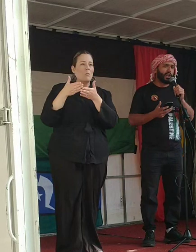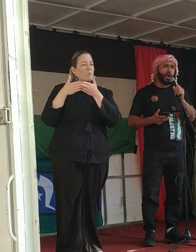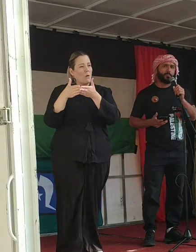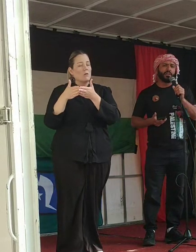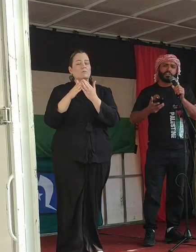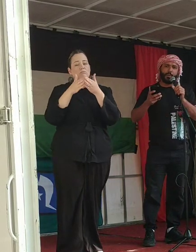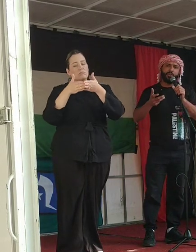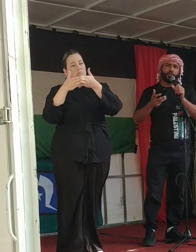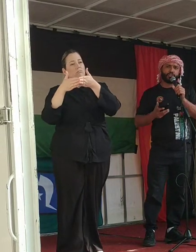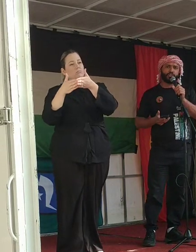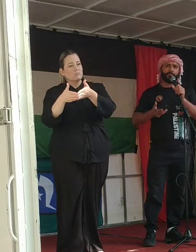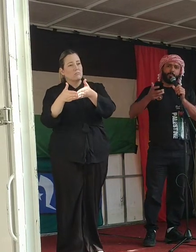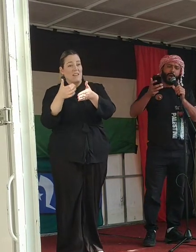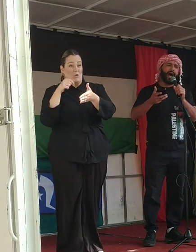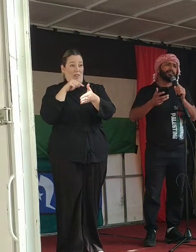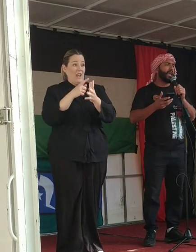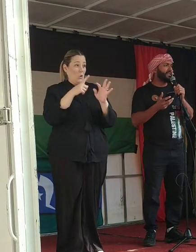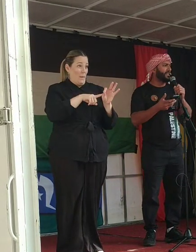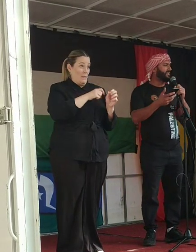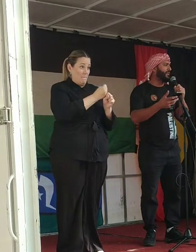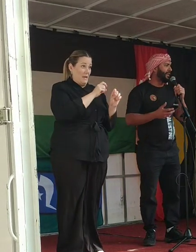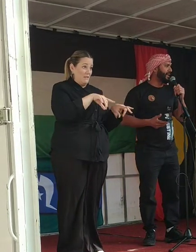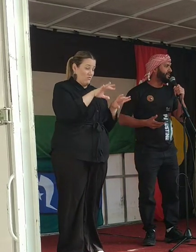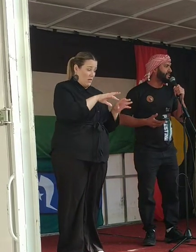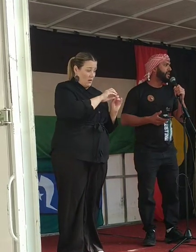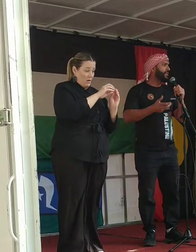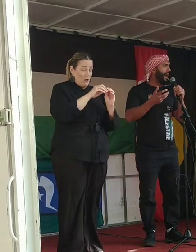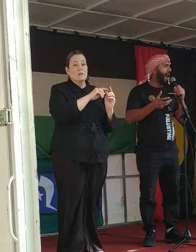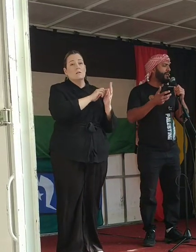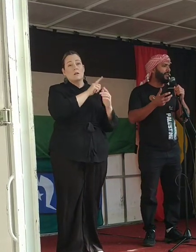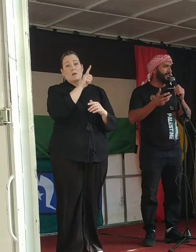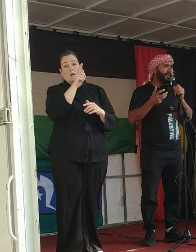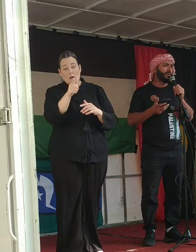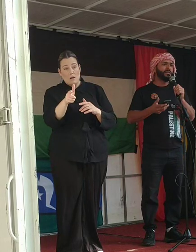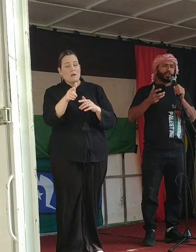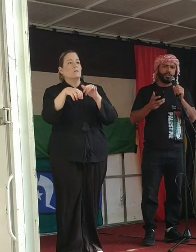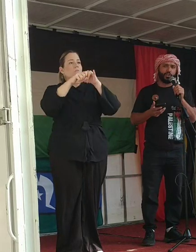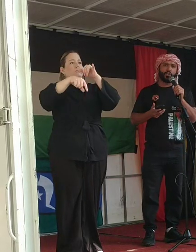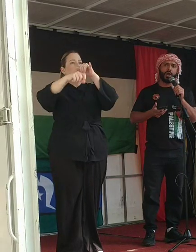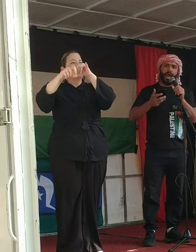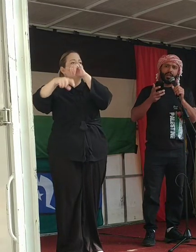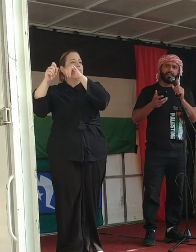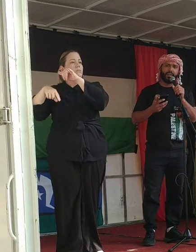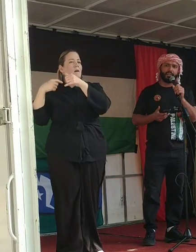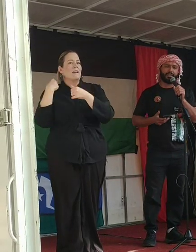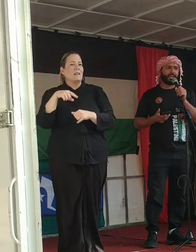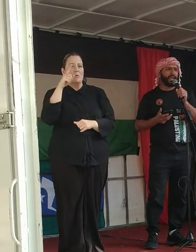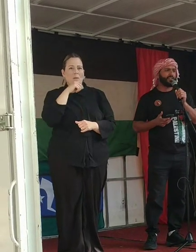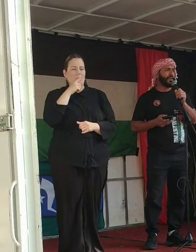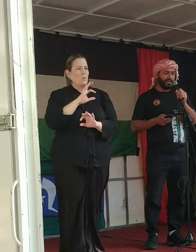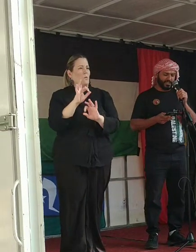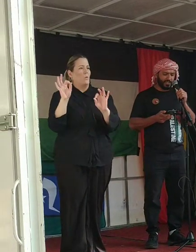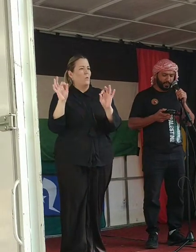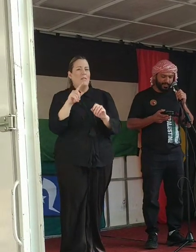the globe, to be used to bombard innocent civilians that have nothing to do and nothing that they